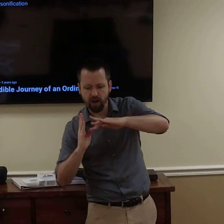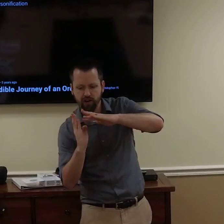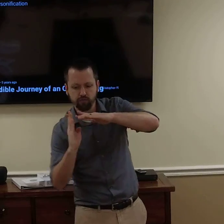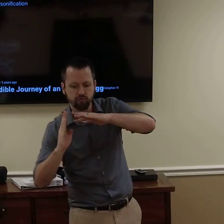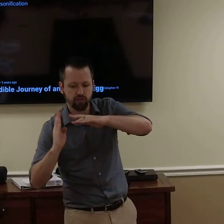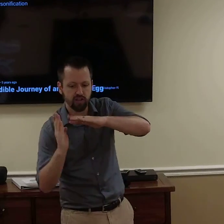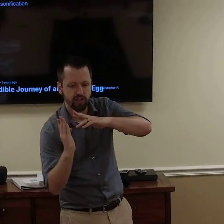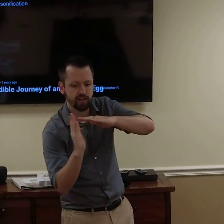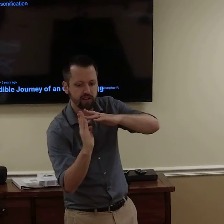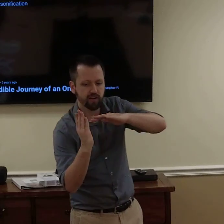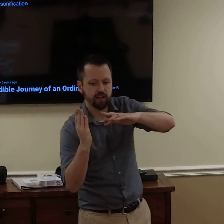wire.